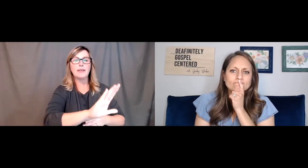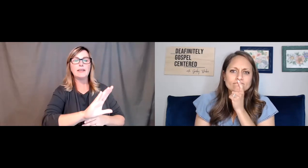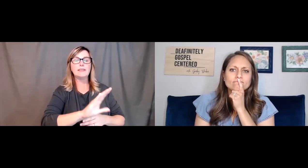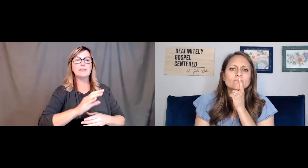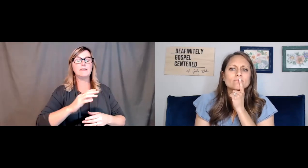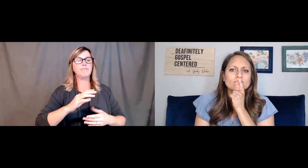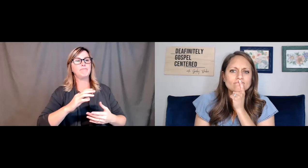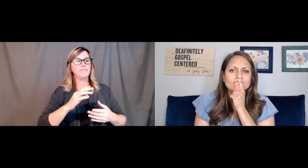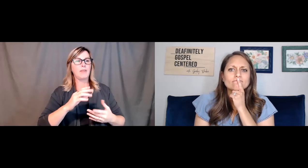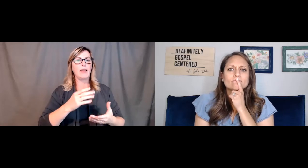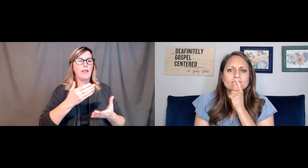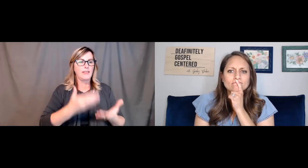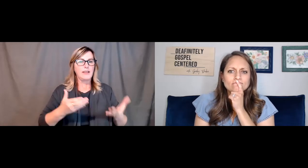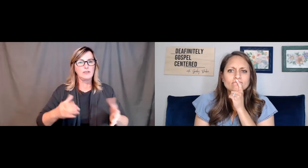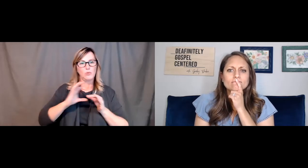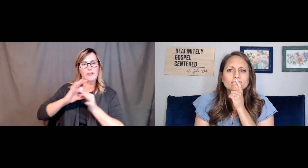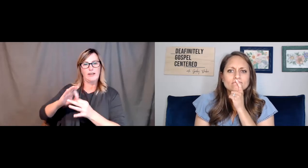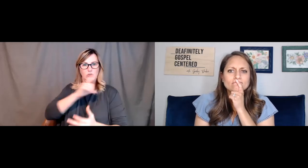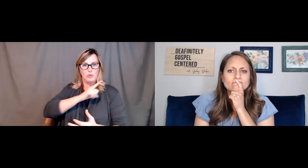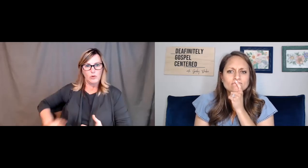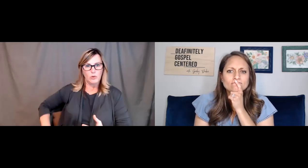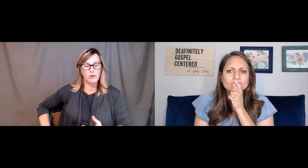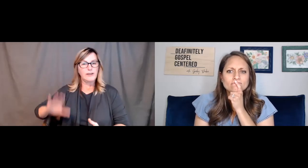their investment.